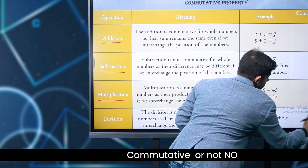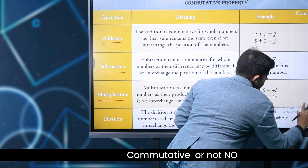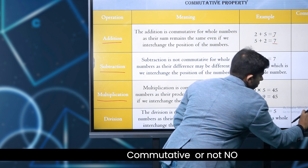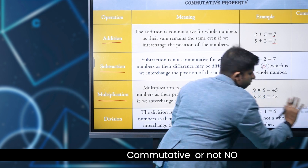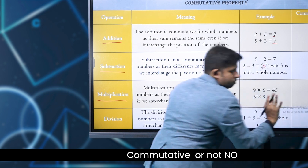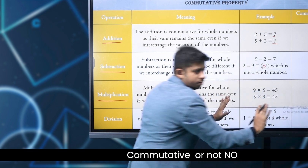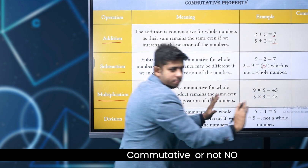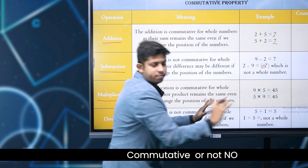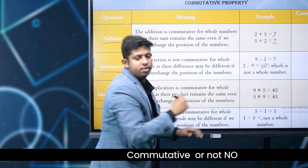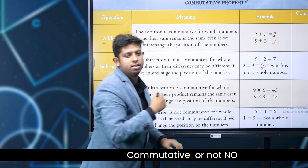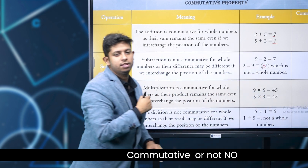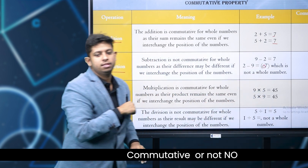not? No.